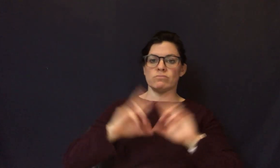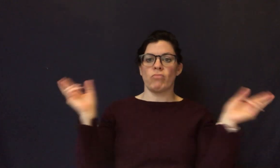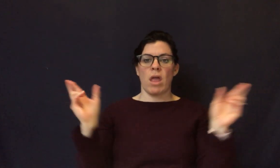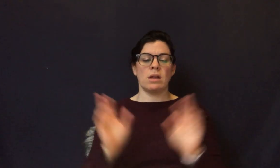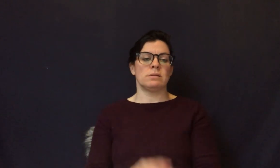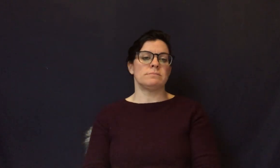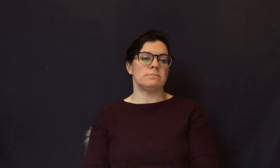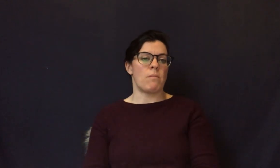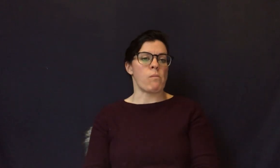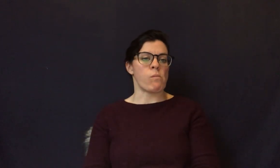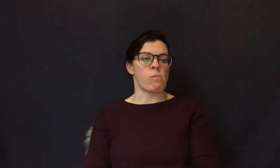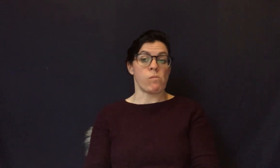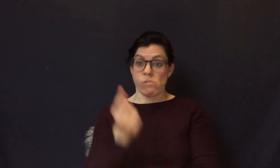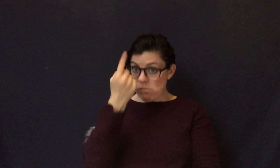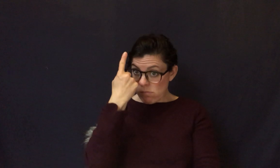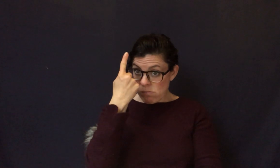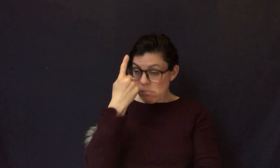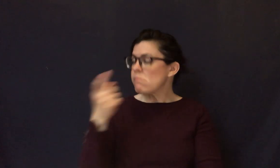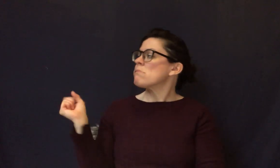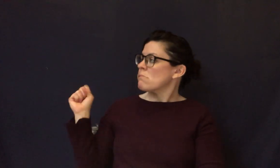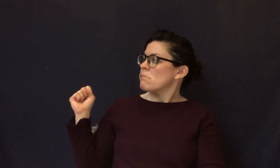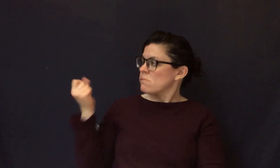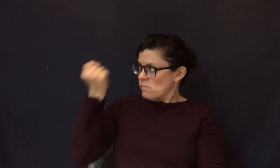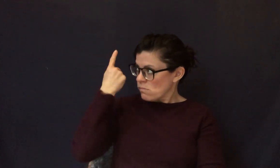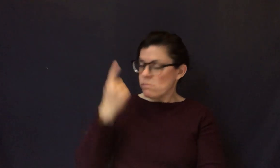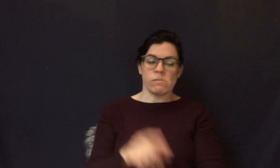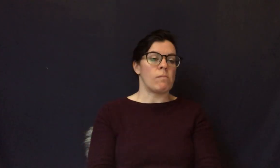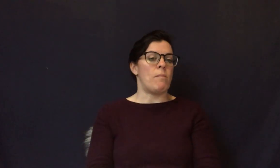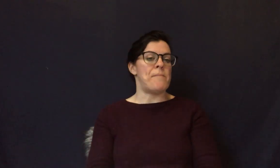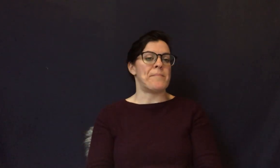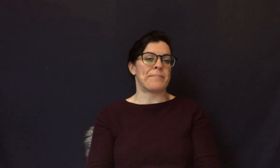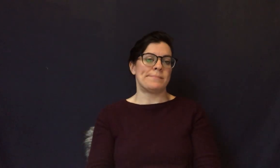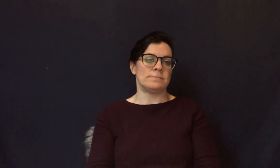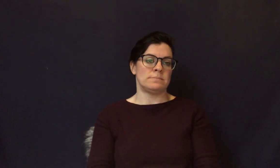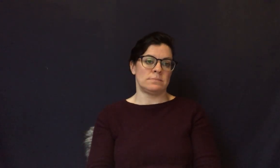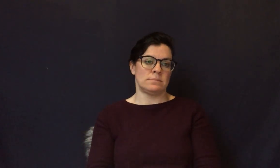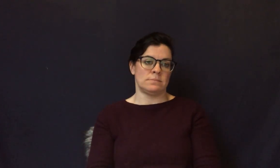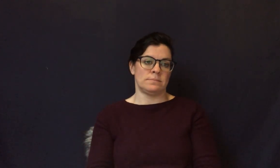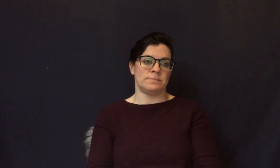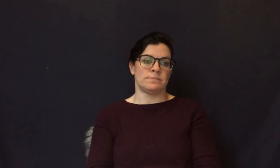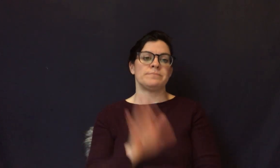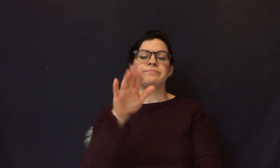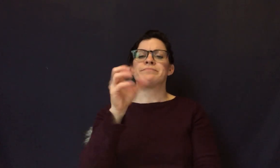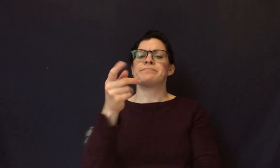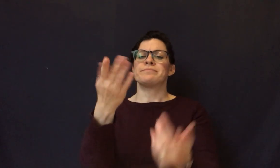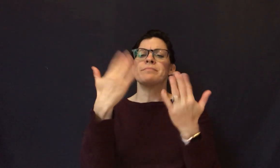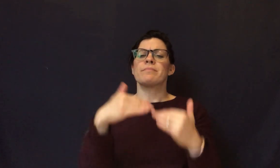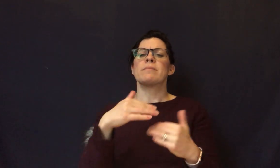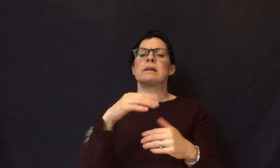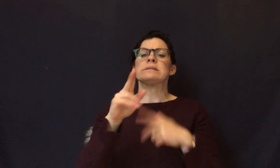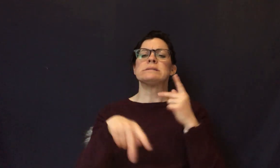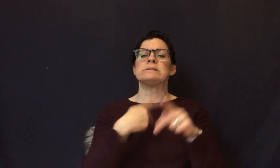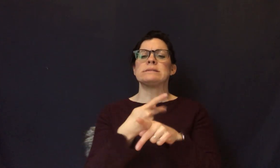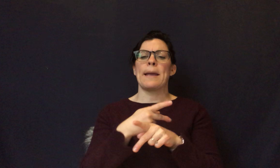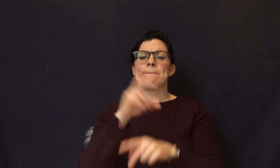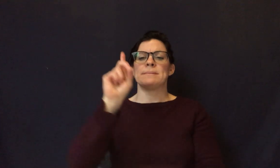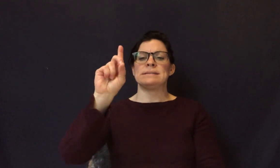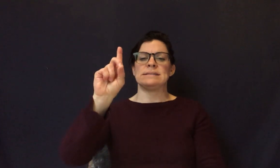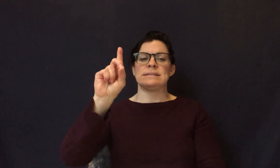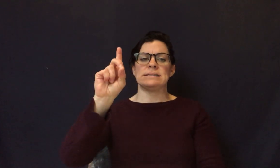what's a type D fire? One of the nastiest of all fires. What's a You type said D what letter? fire? Type D. Type